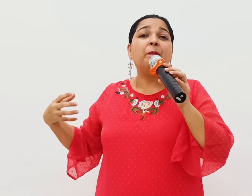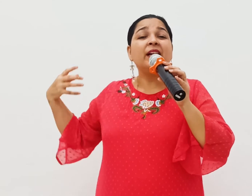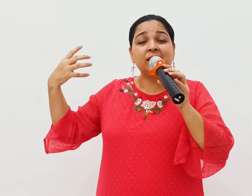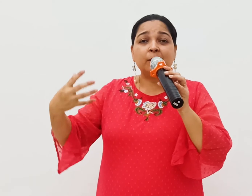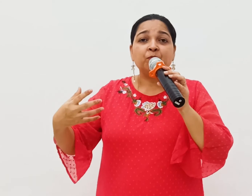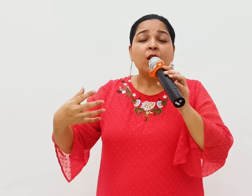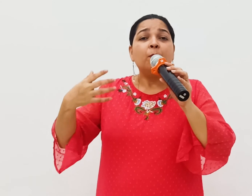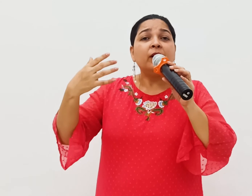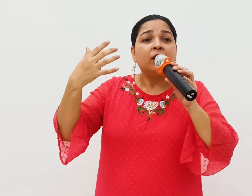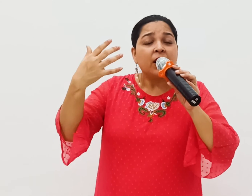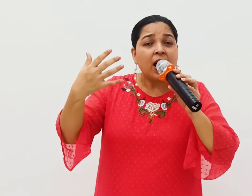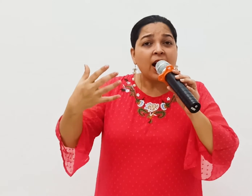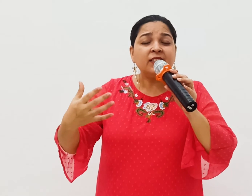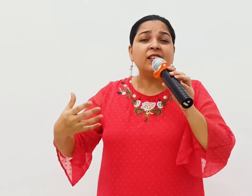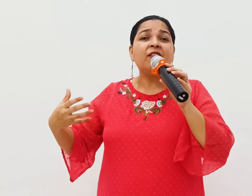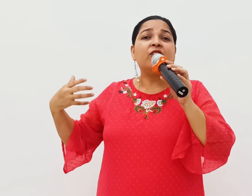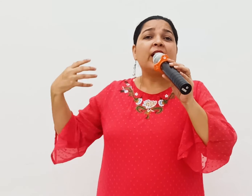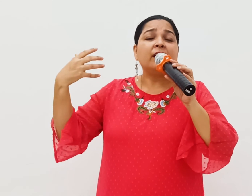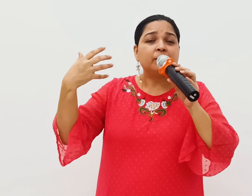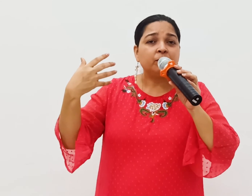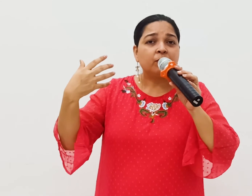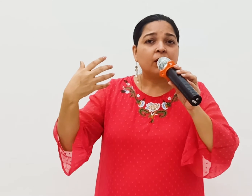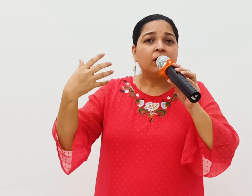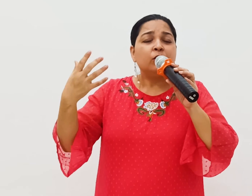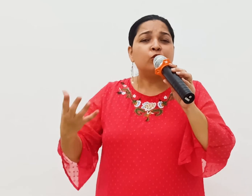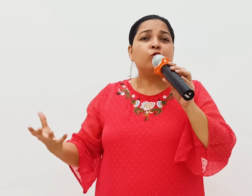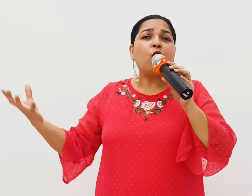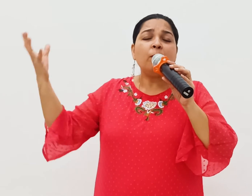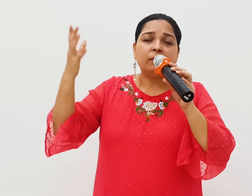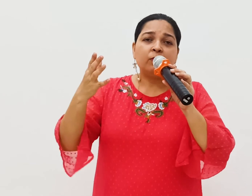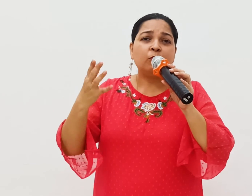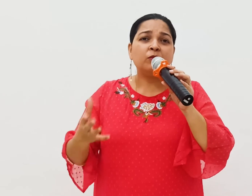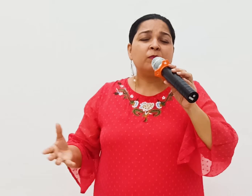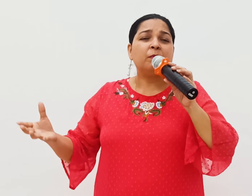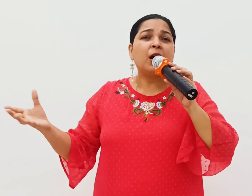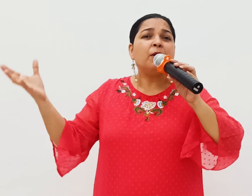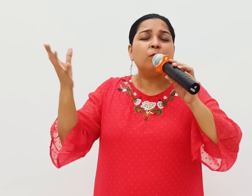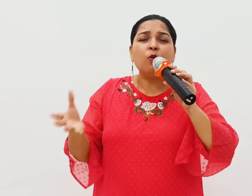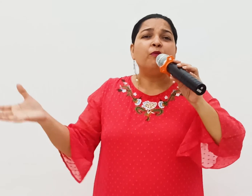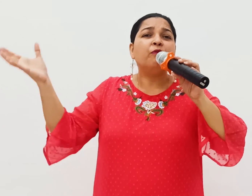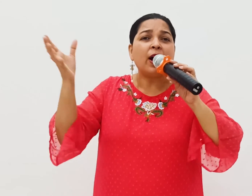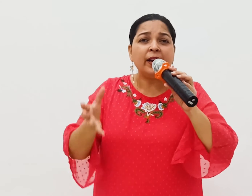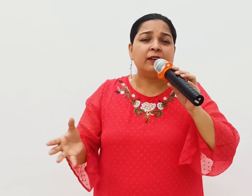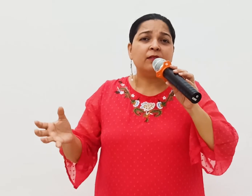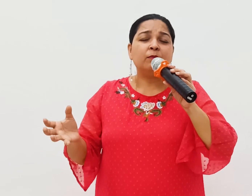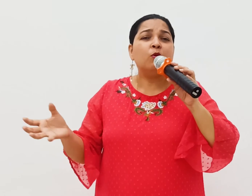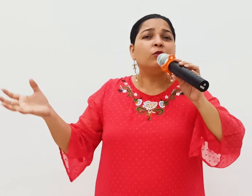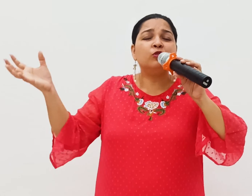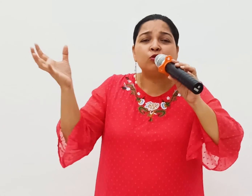trying their best. But as they were trying, the storm was becoming more